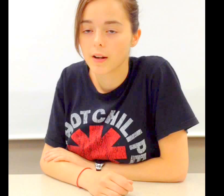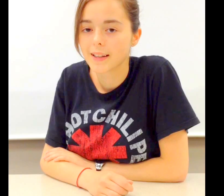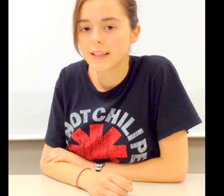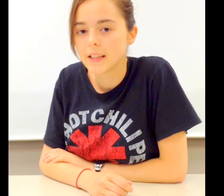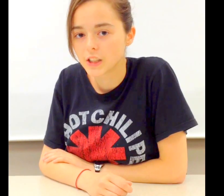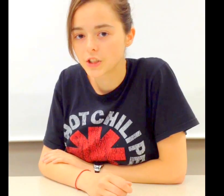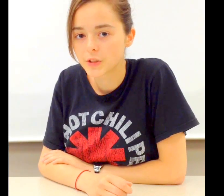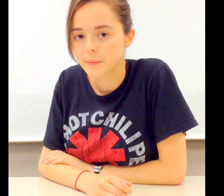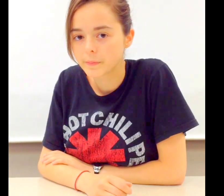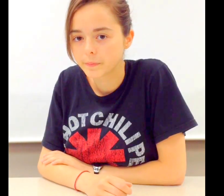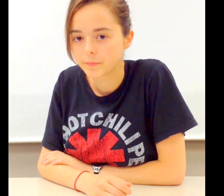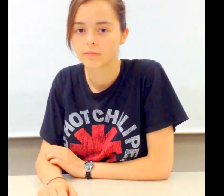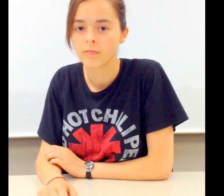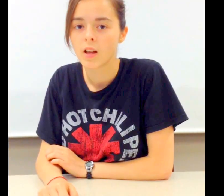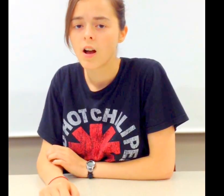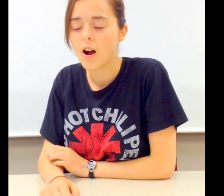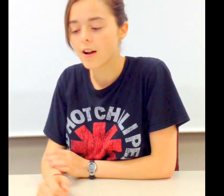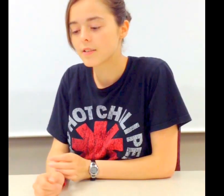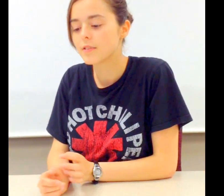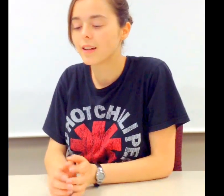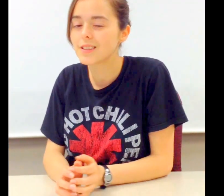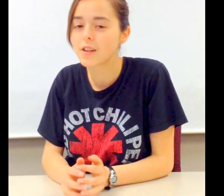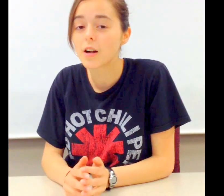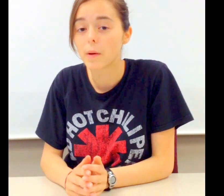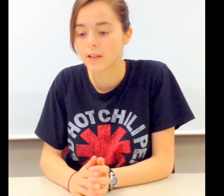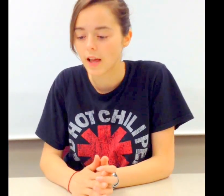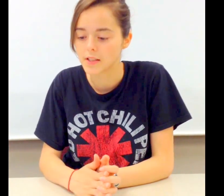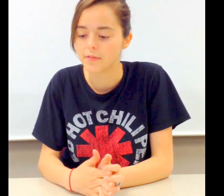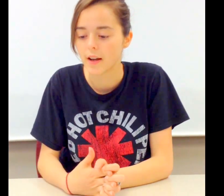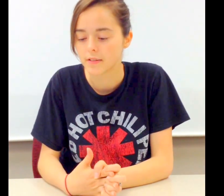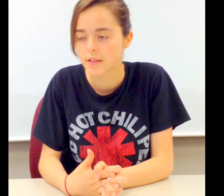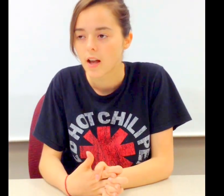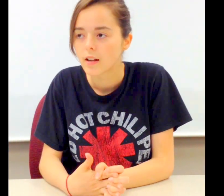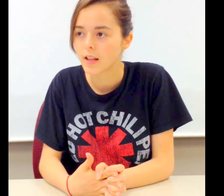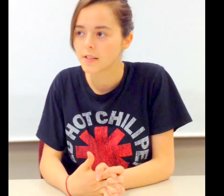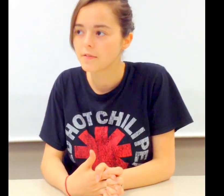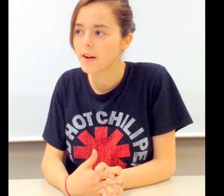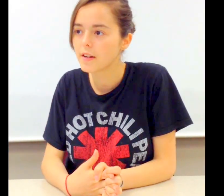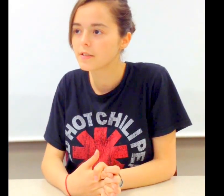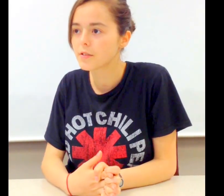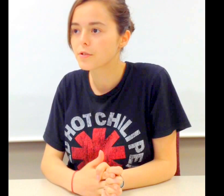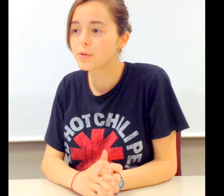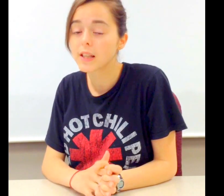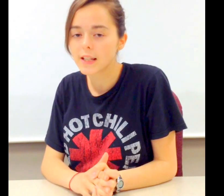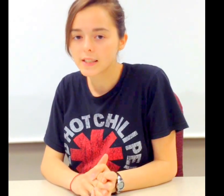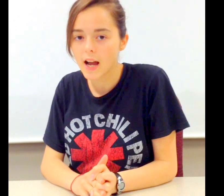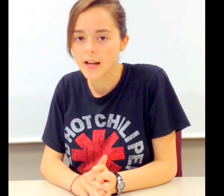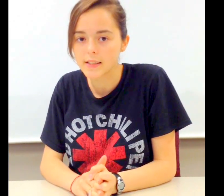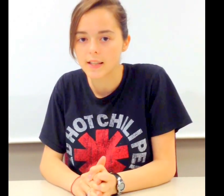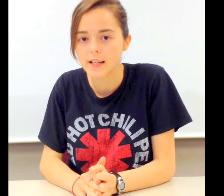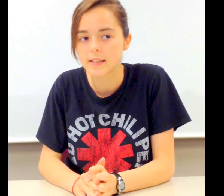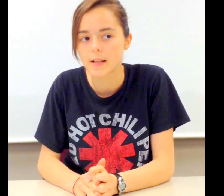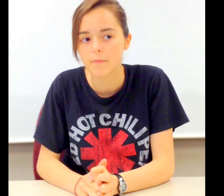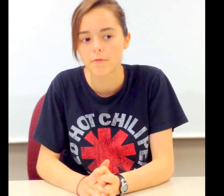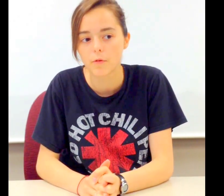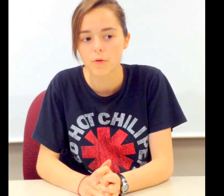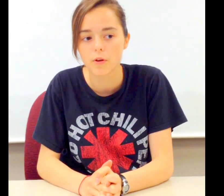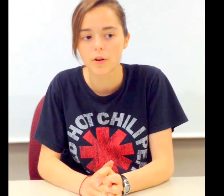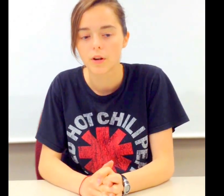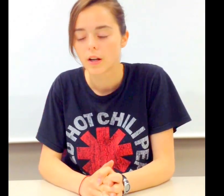in English. Alright, so now let's talk about classifiers. Classifiers are sort of like signs, except for they